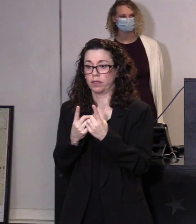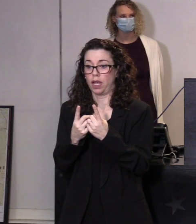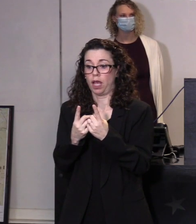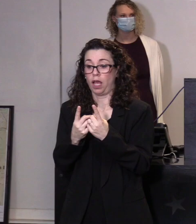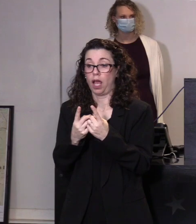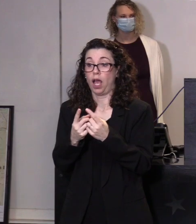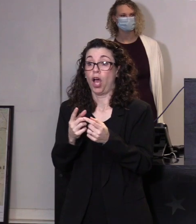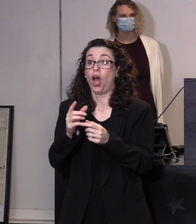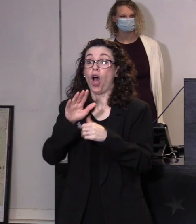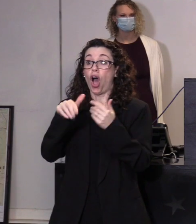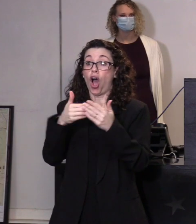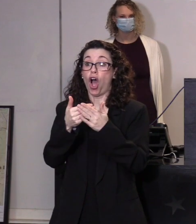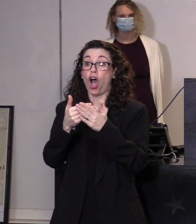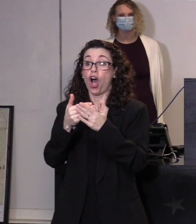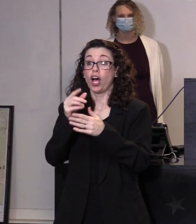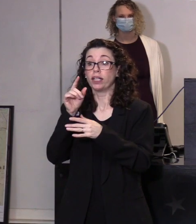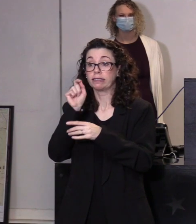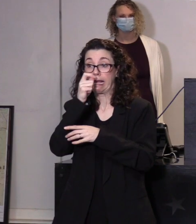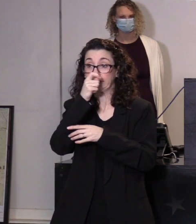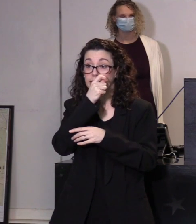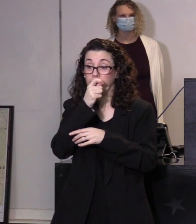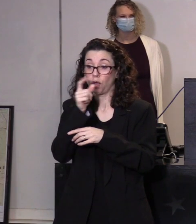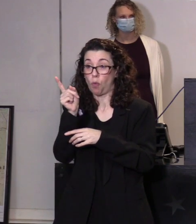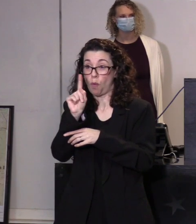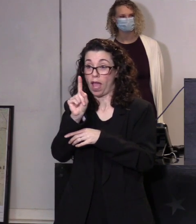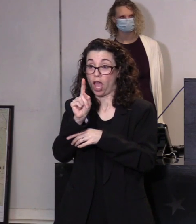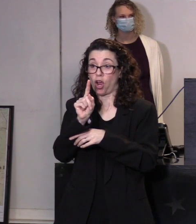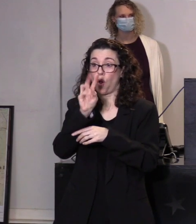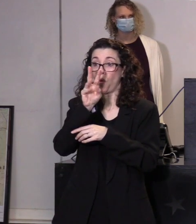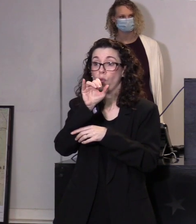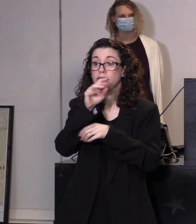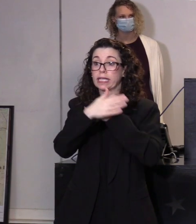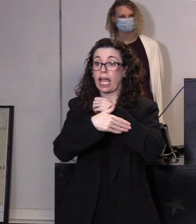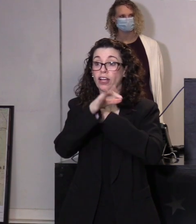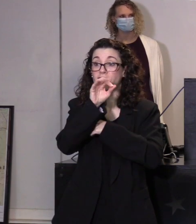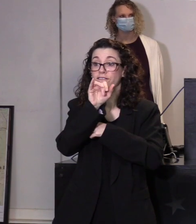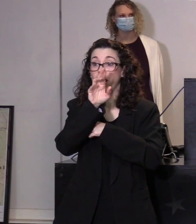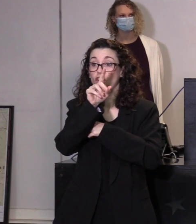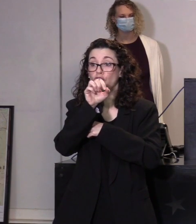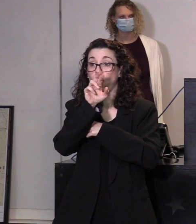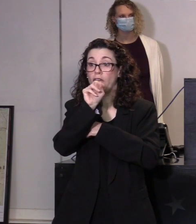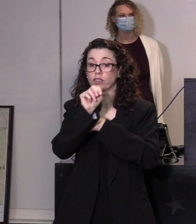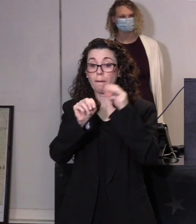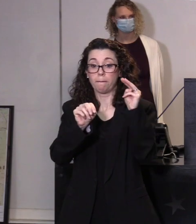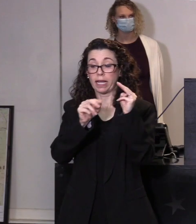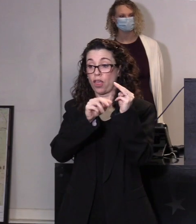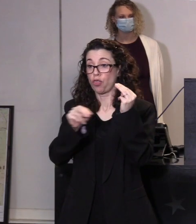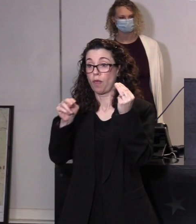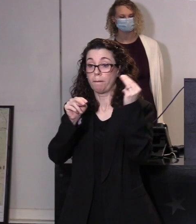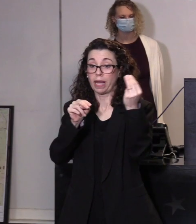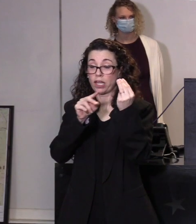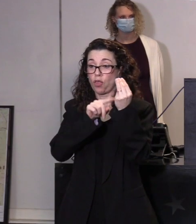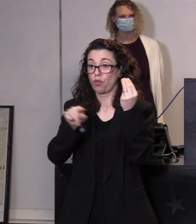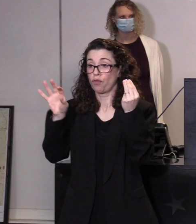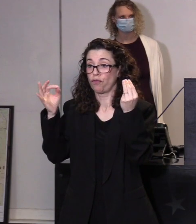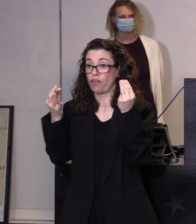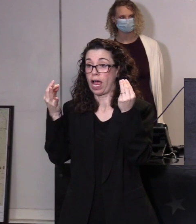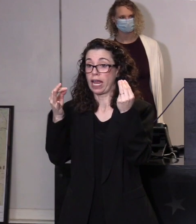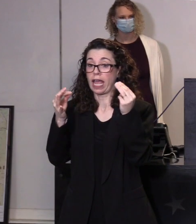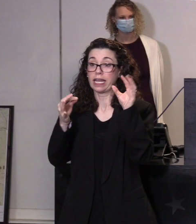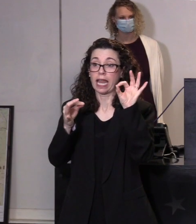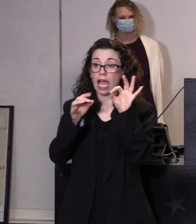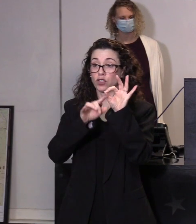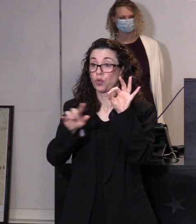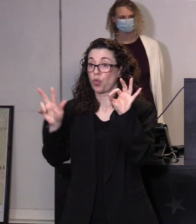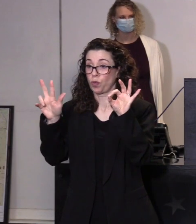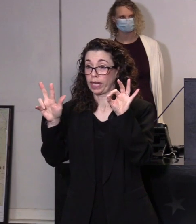County Fairgrounds Monday through Friday, 9 a.m. to 1 p.m. with the